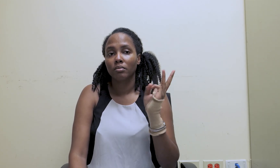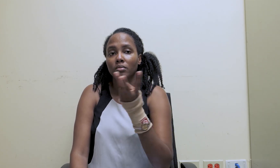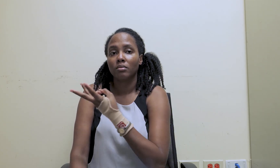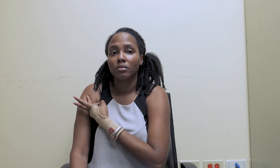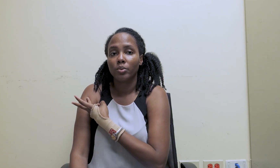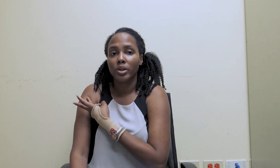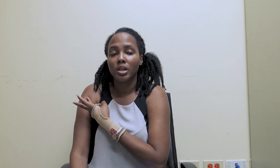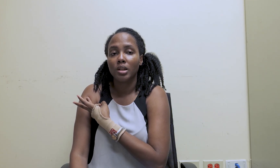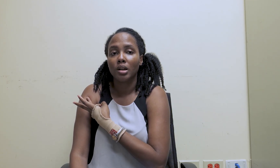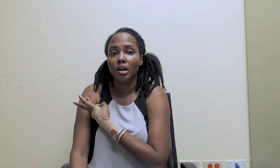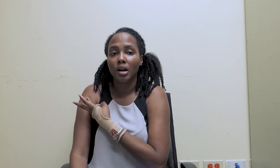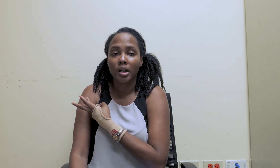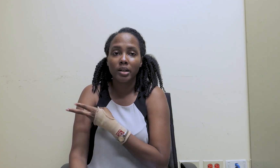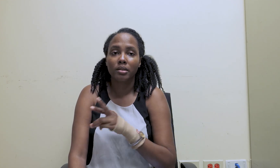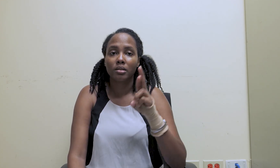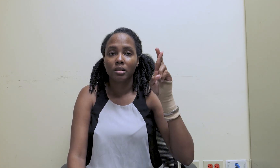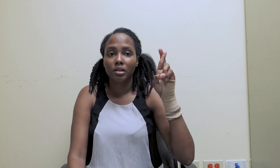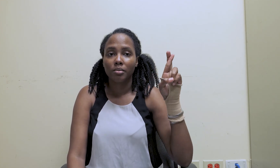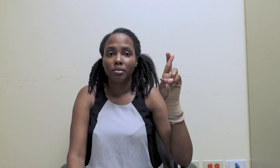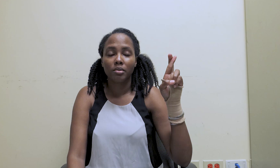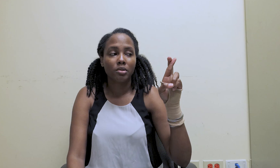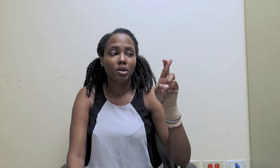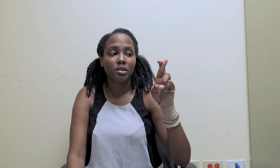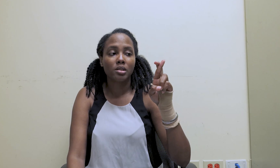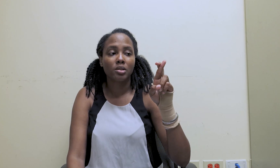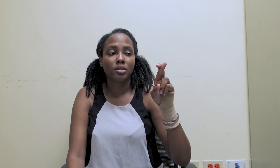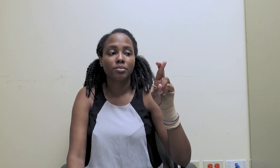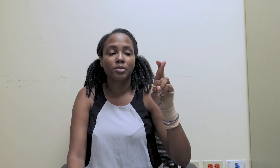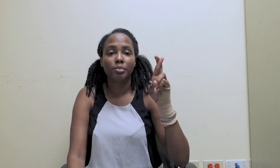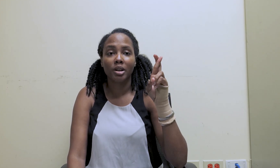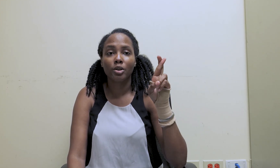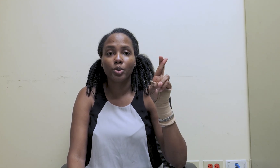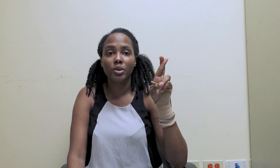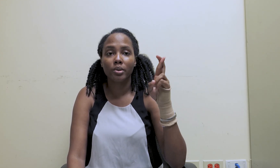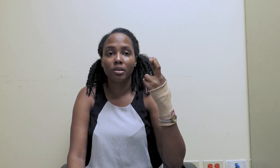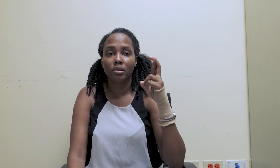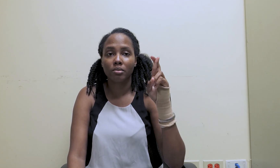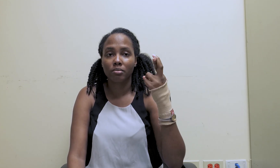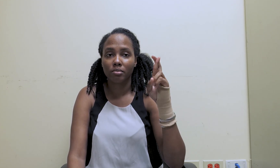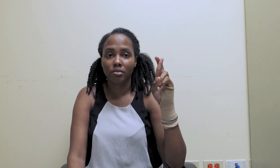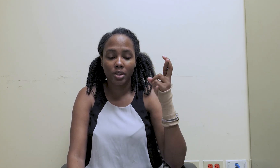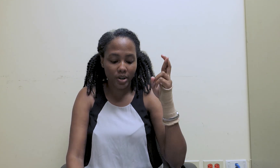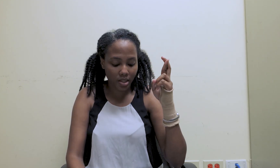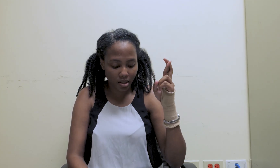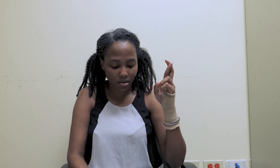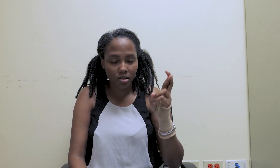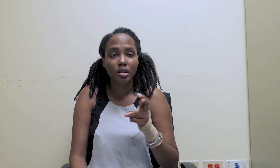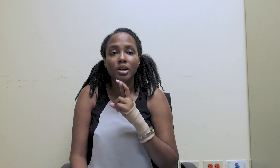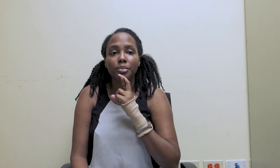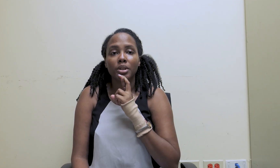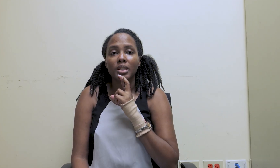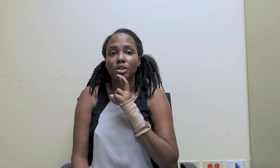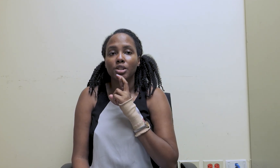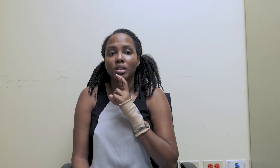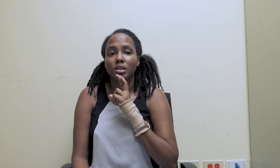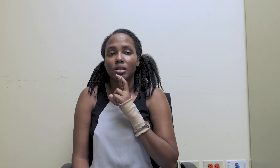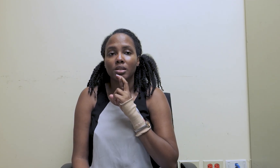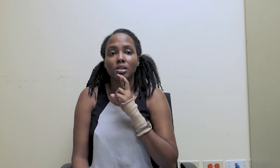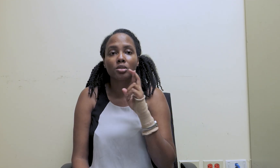We are. Make a cree with your your right hand, put it at your chin. This is also the